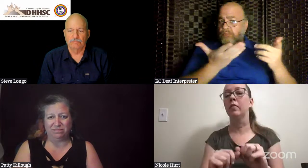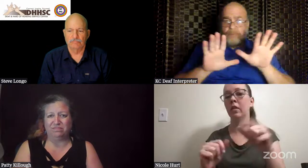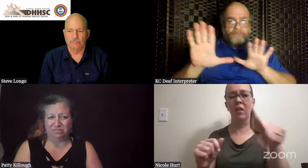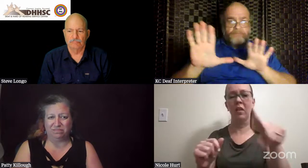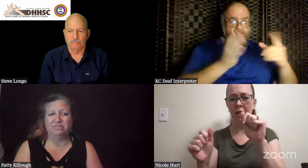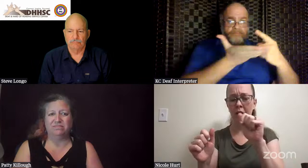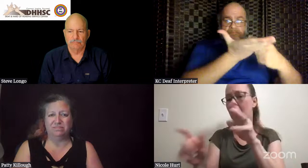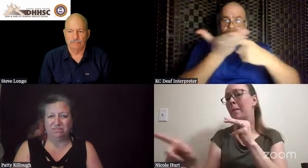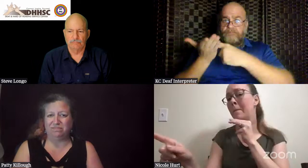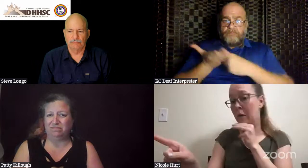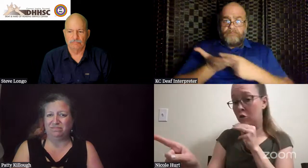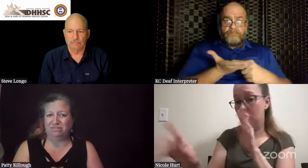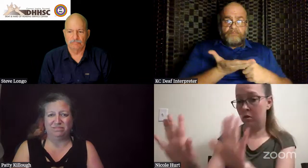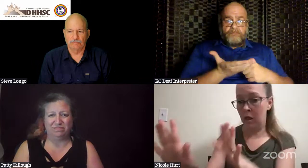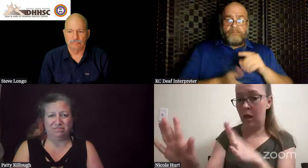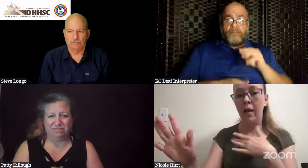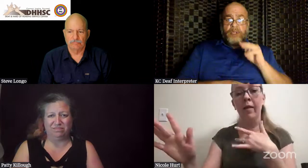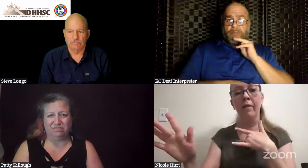understanding,